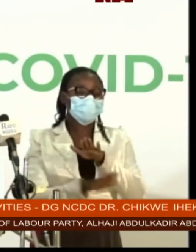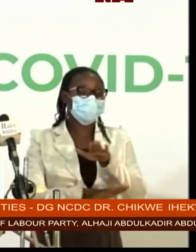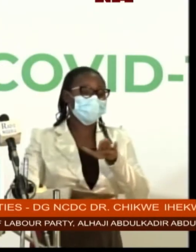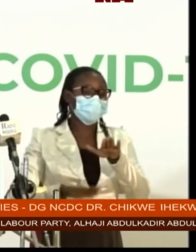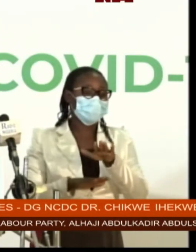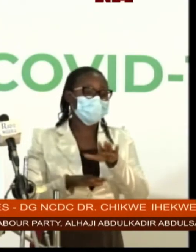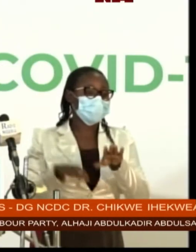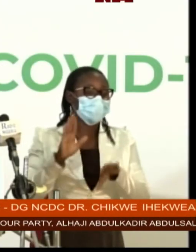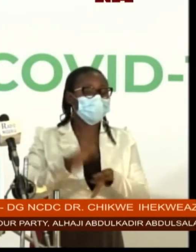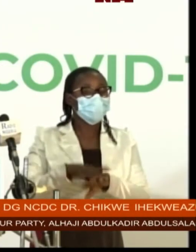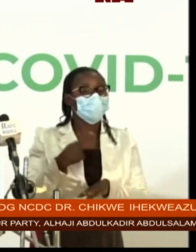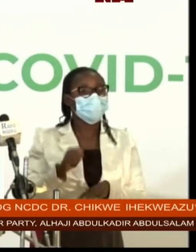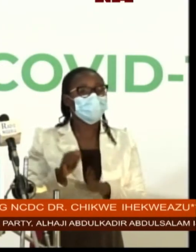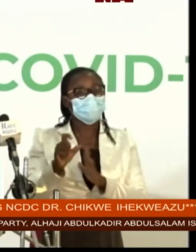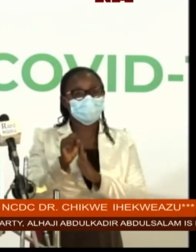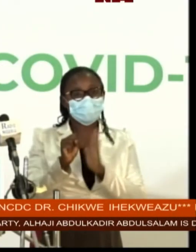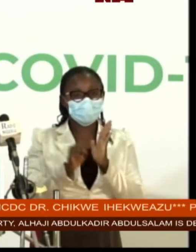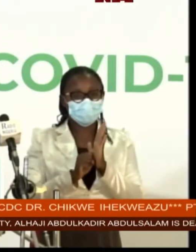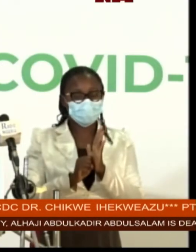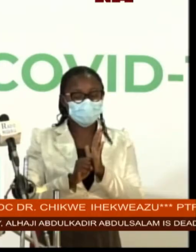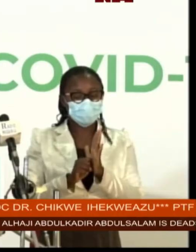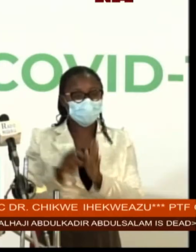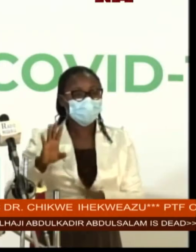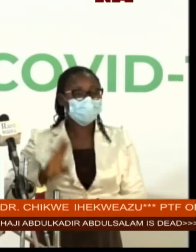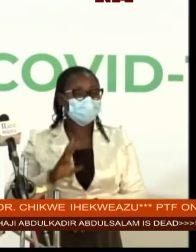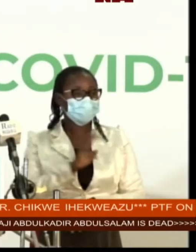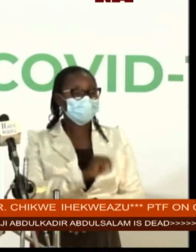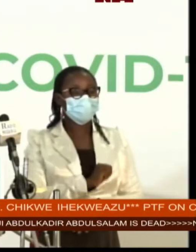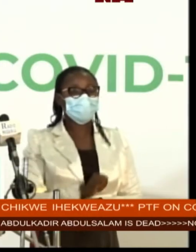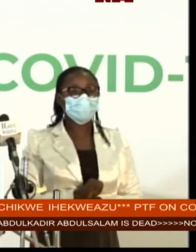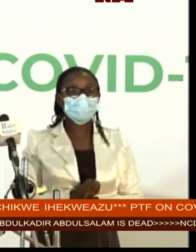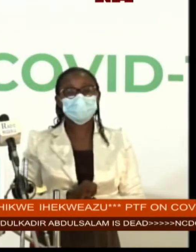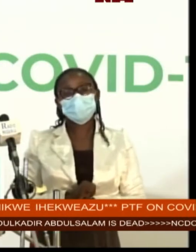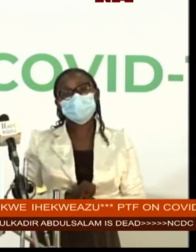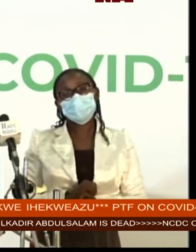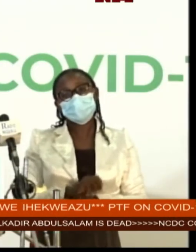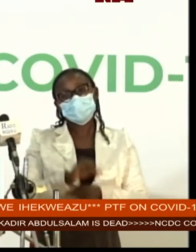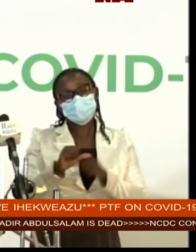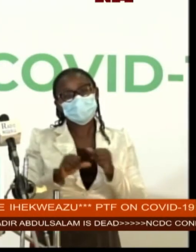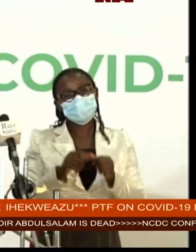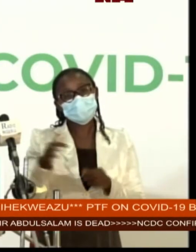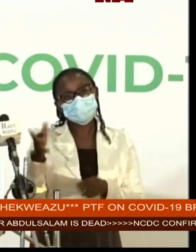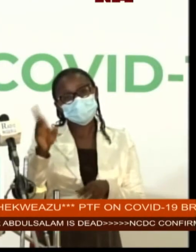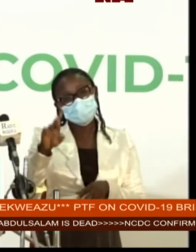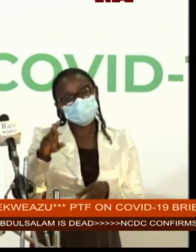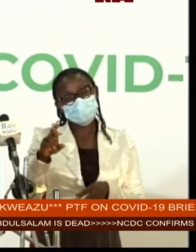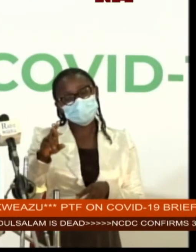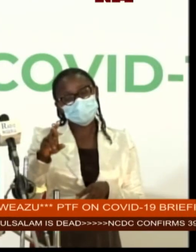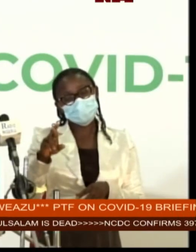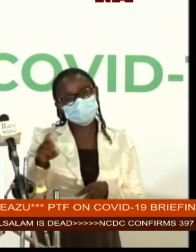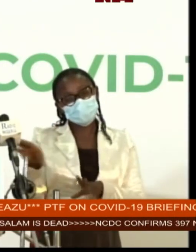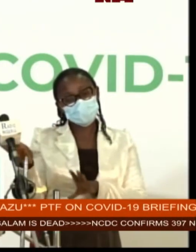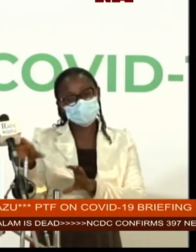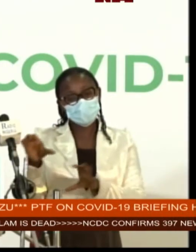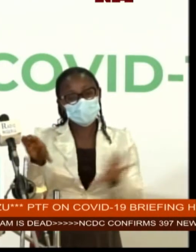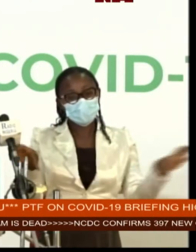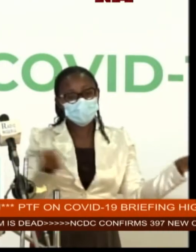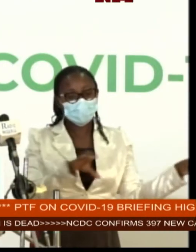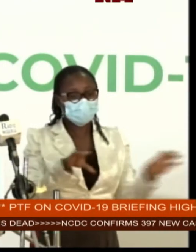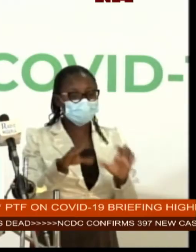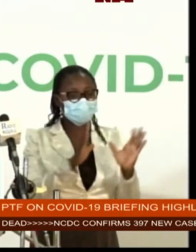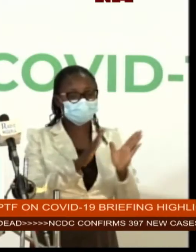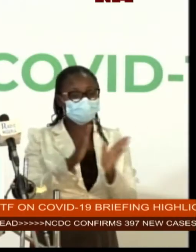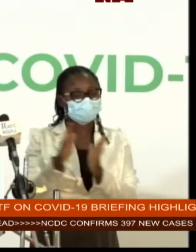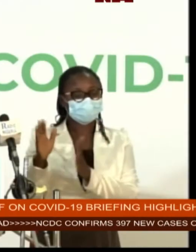based on the states submitting their incidence action plans, AIPs.